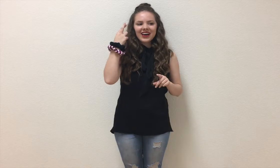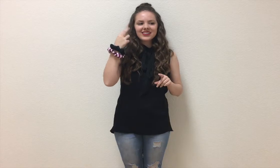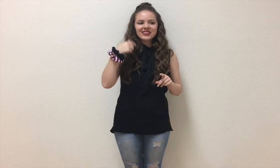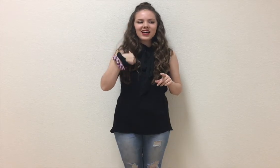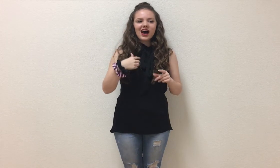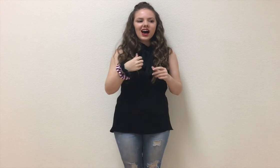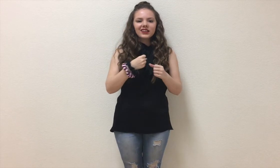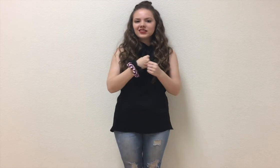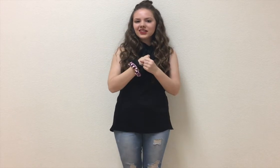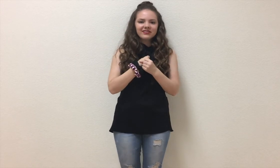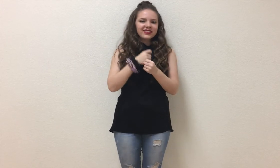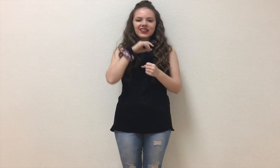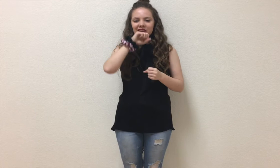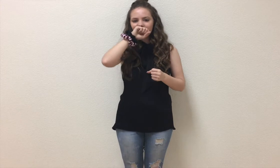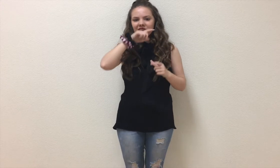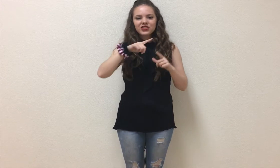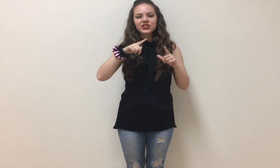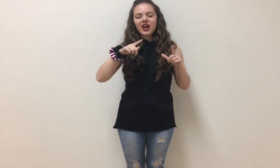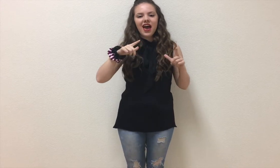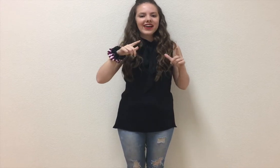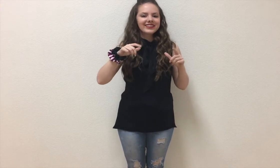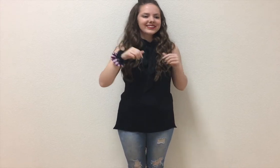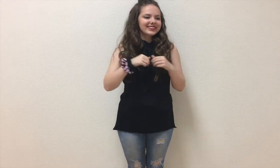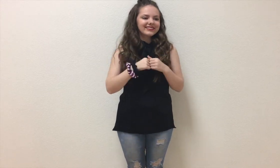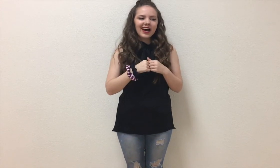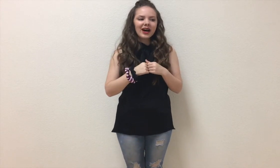Is that I love the language and